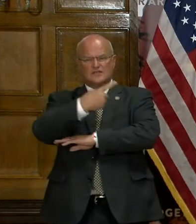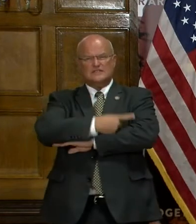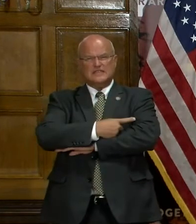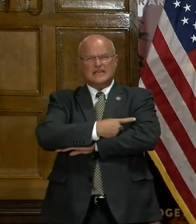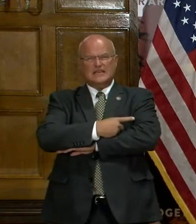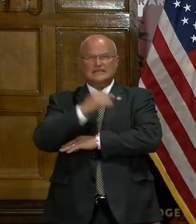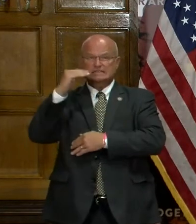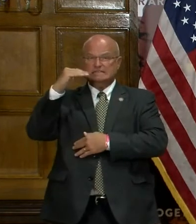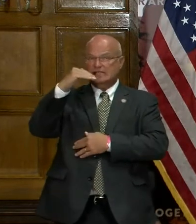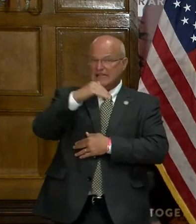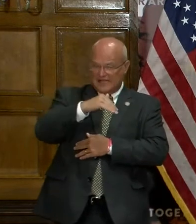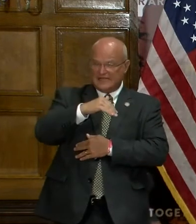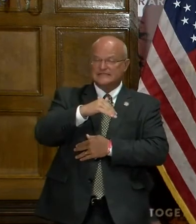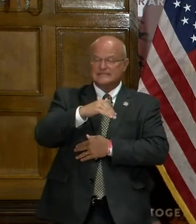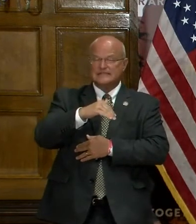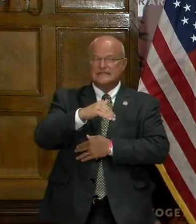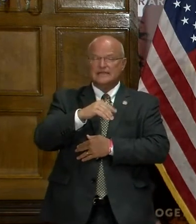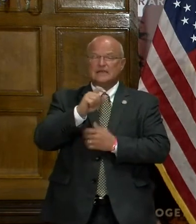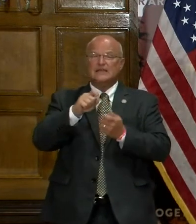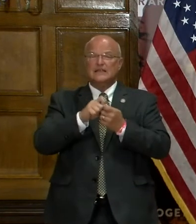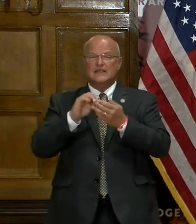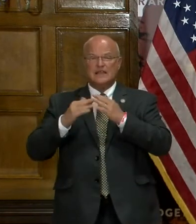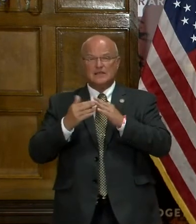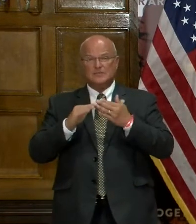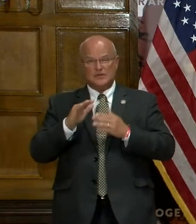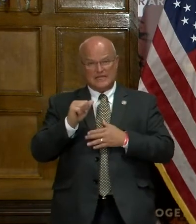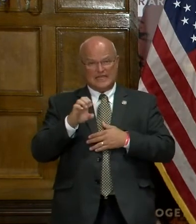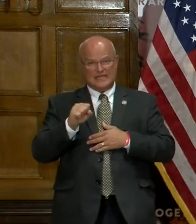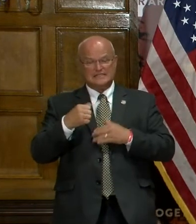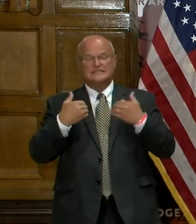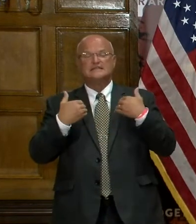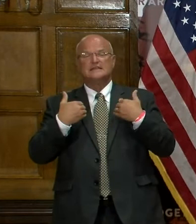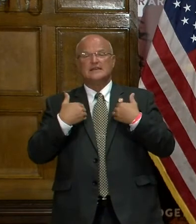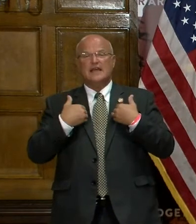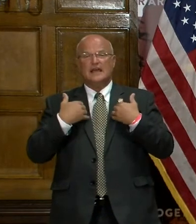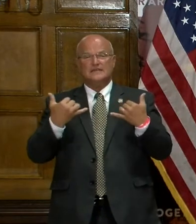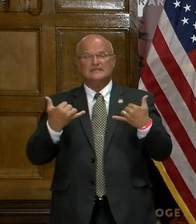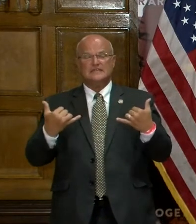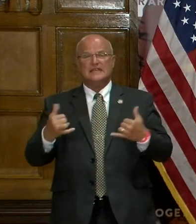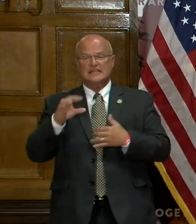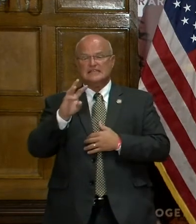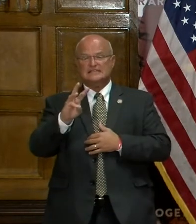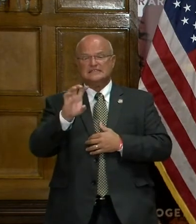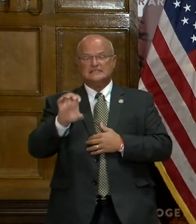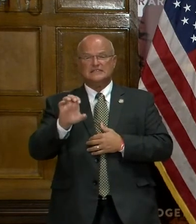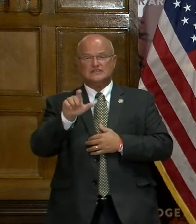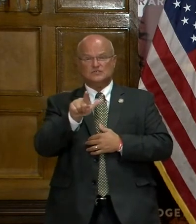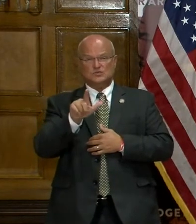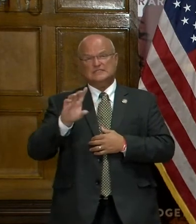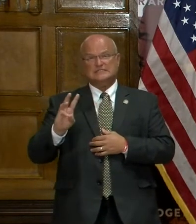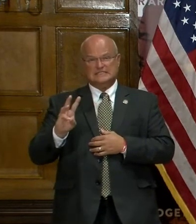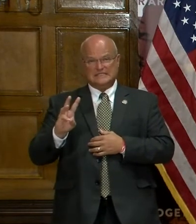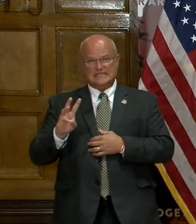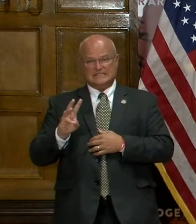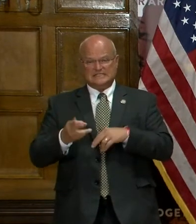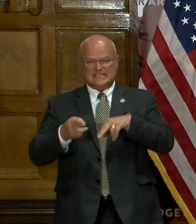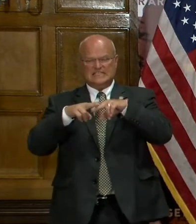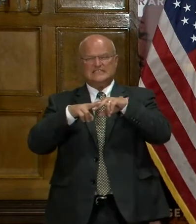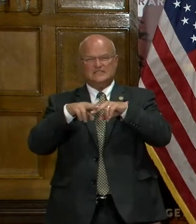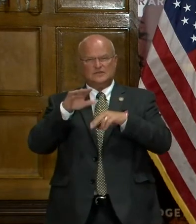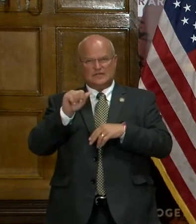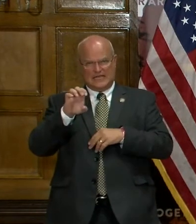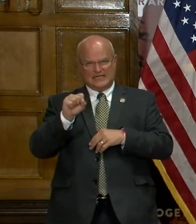of slight decline, particularly in the community cases. We have today 626 additional